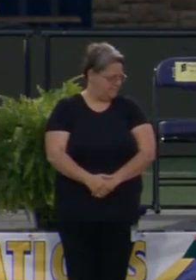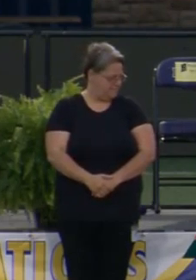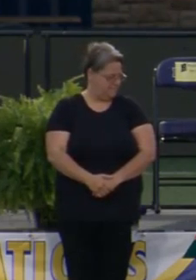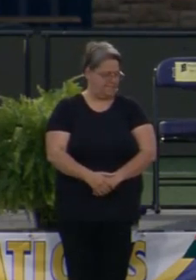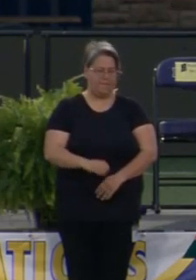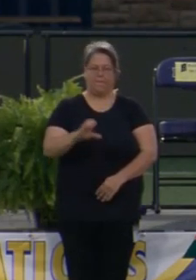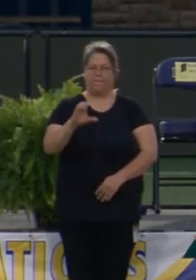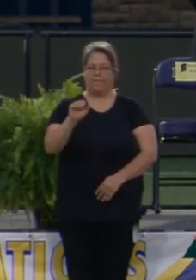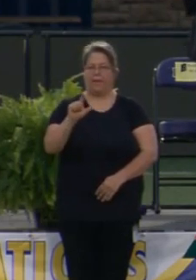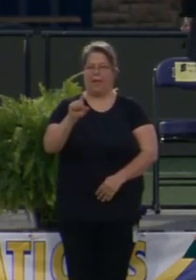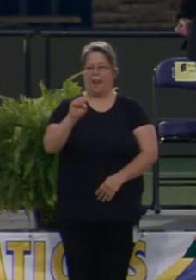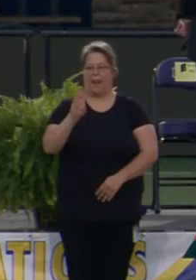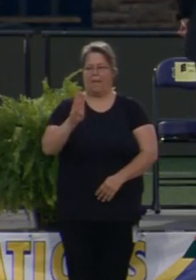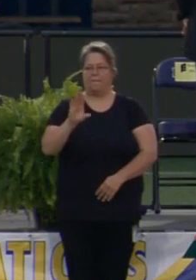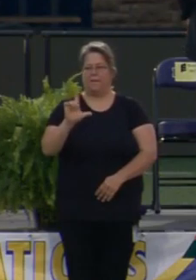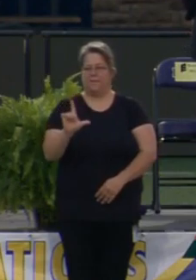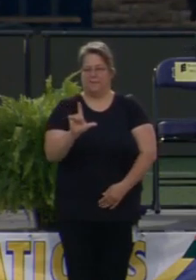Caleb Linden.